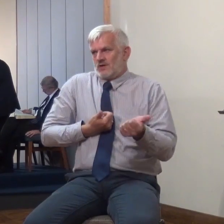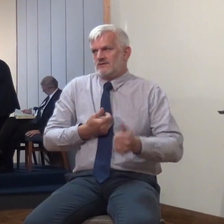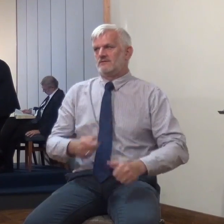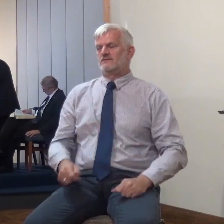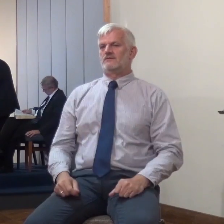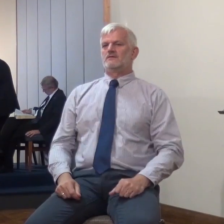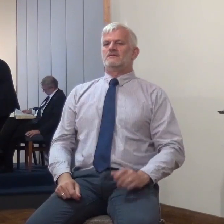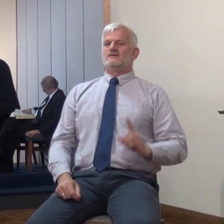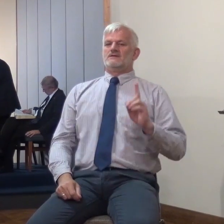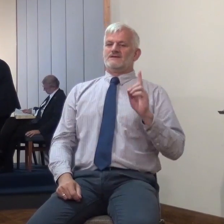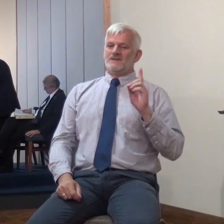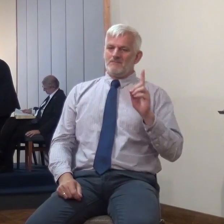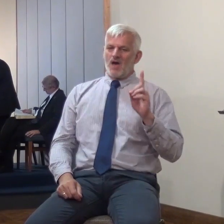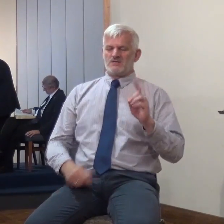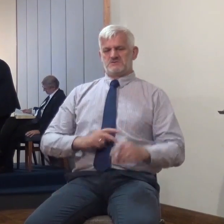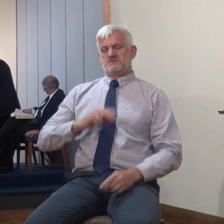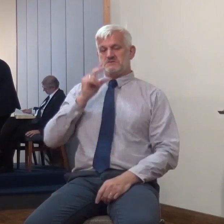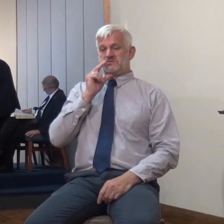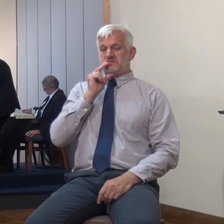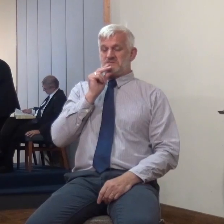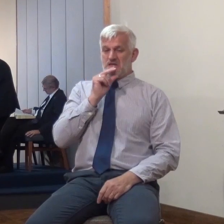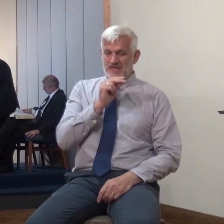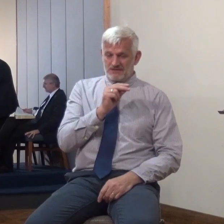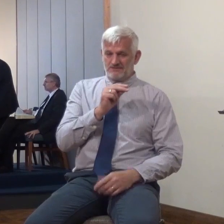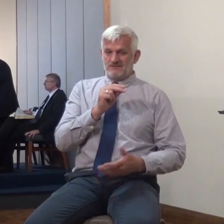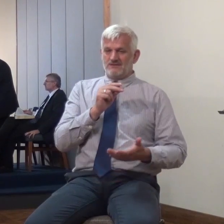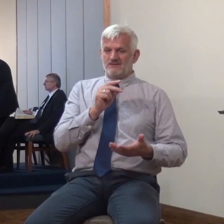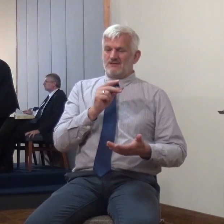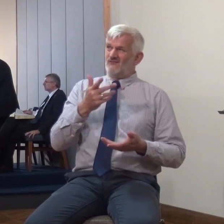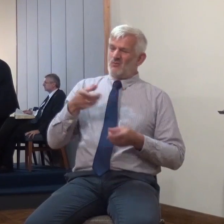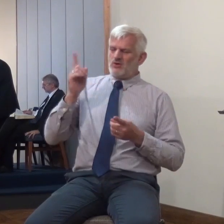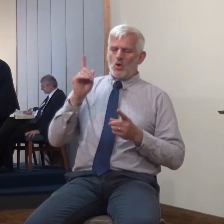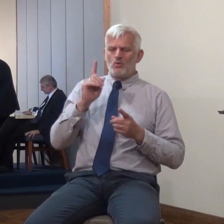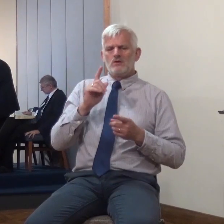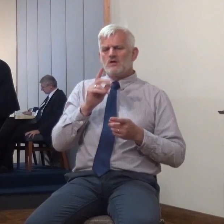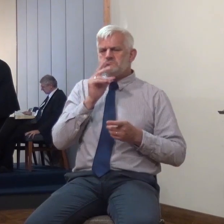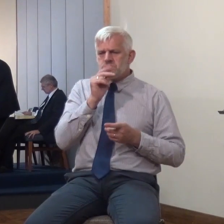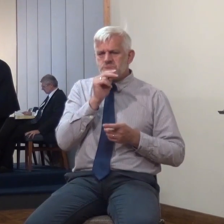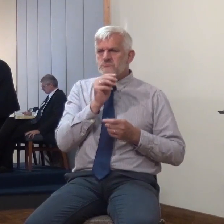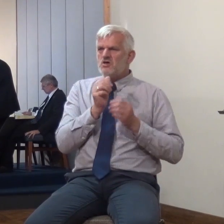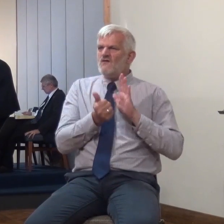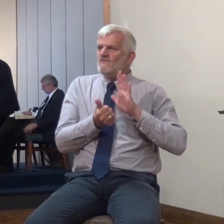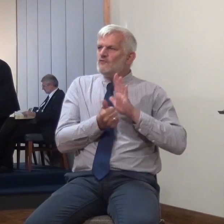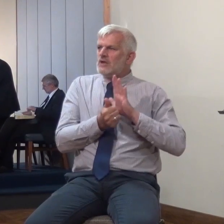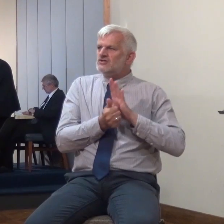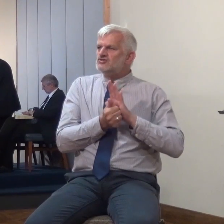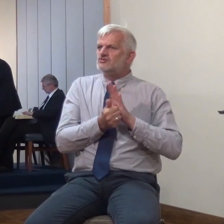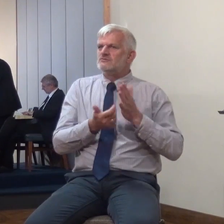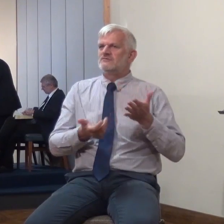it not after the Lord, but as it were foolishly, in this confidence of